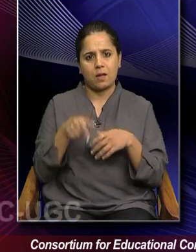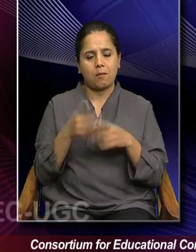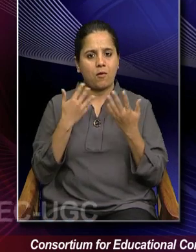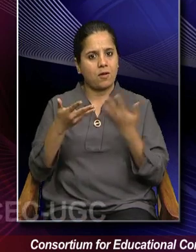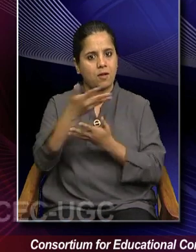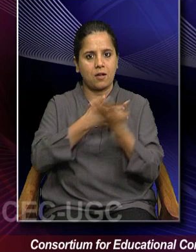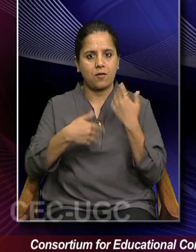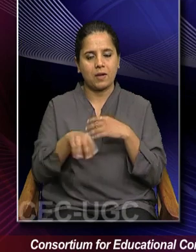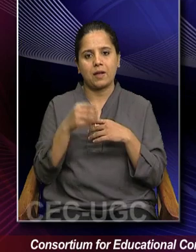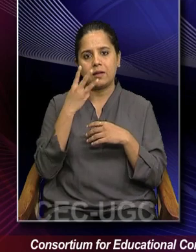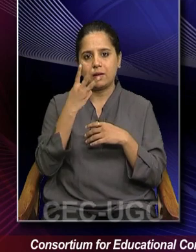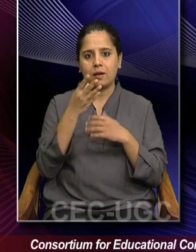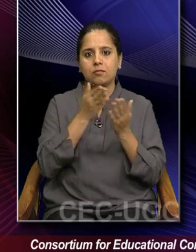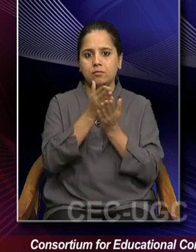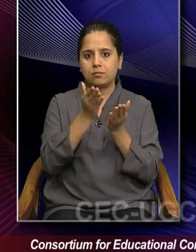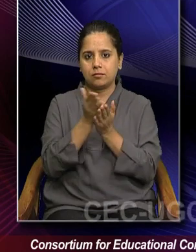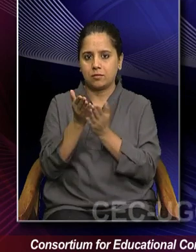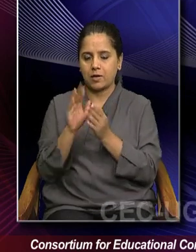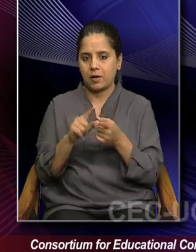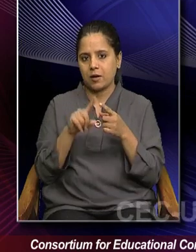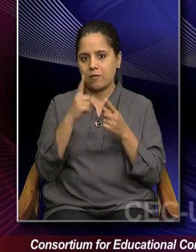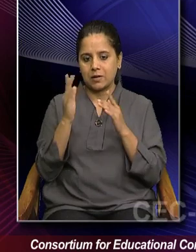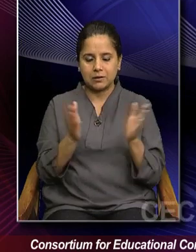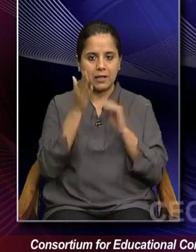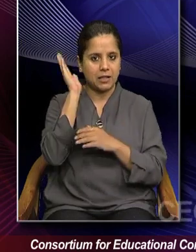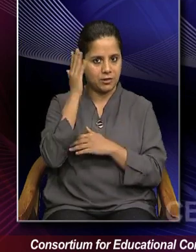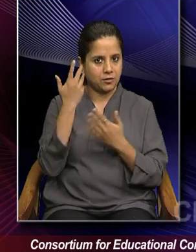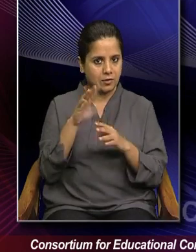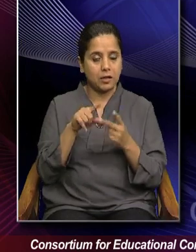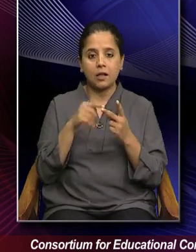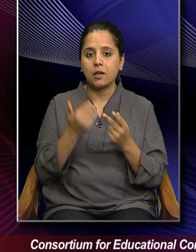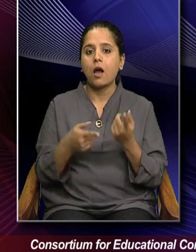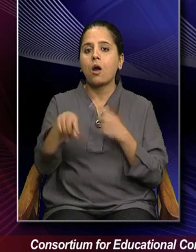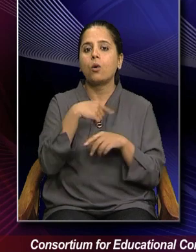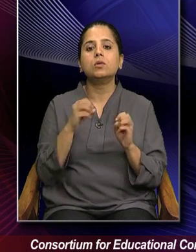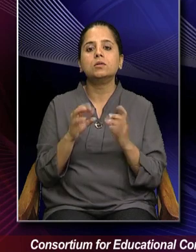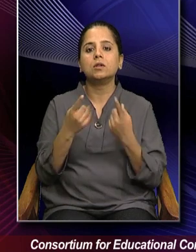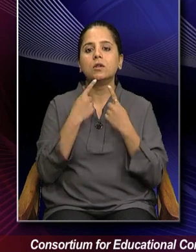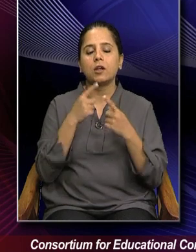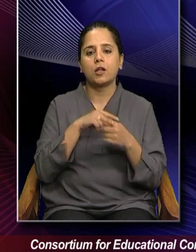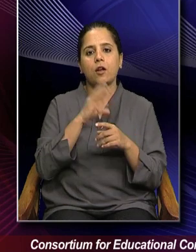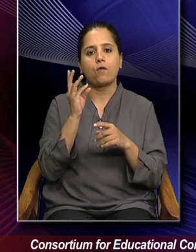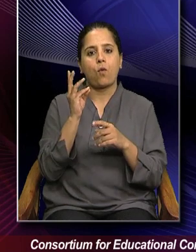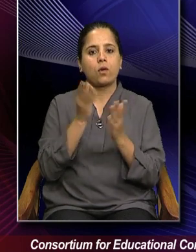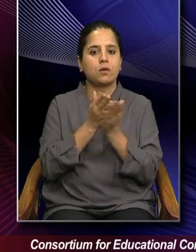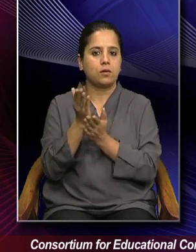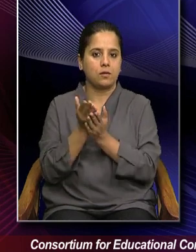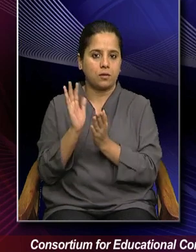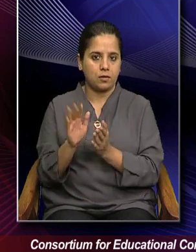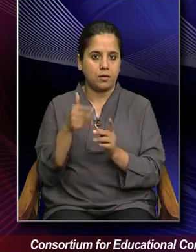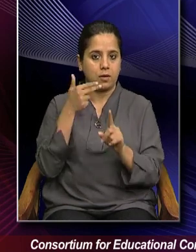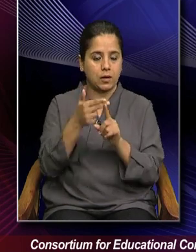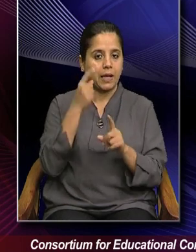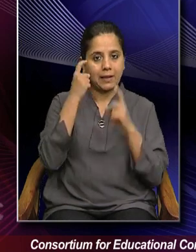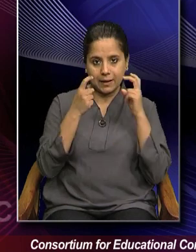discussed three aspects in the first half of the lecture. Now we are going to start with the fourth technique, that is